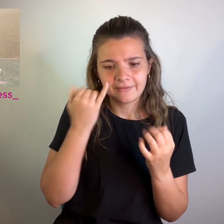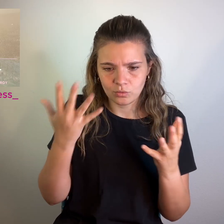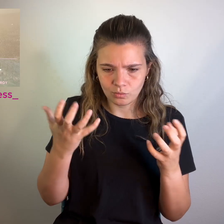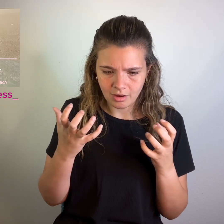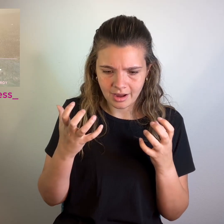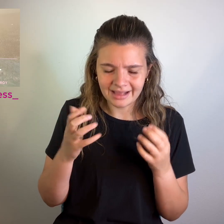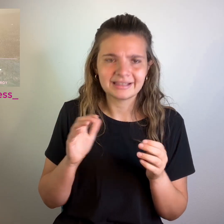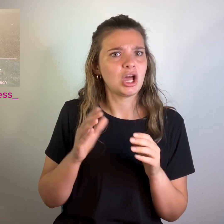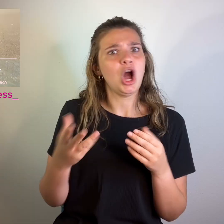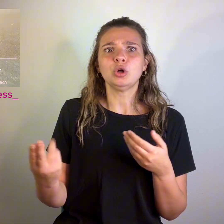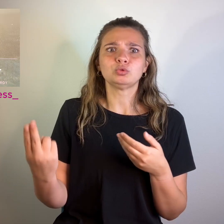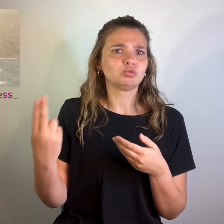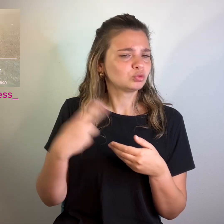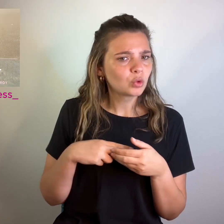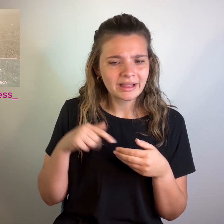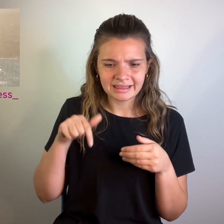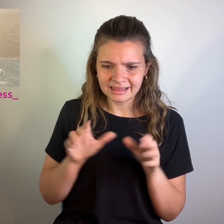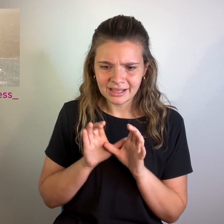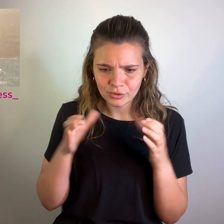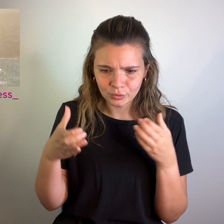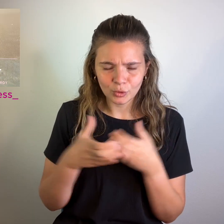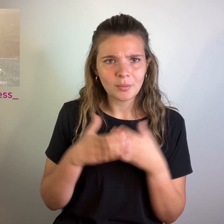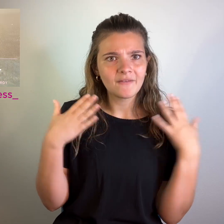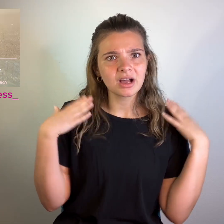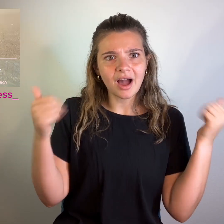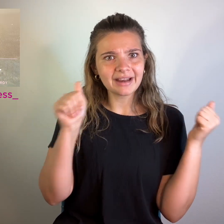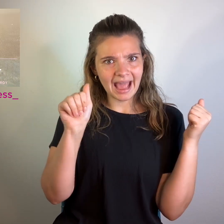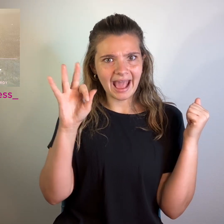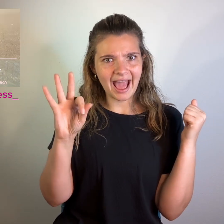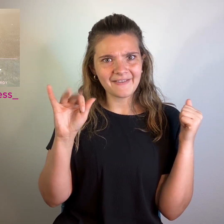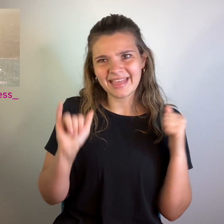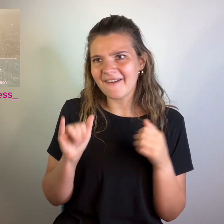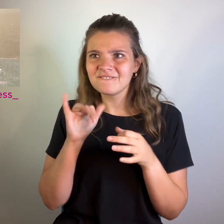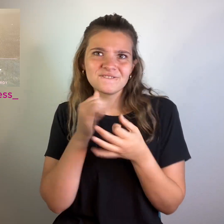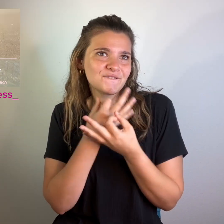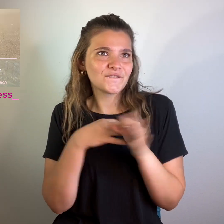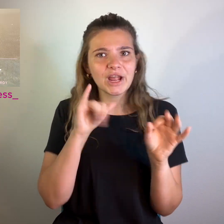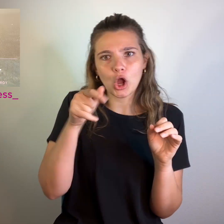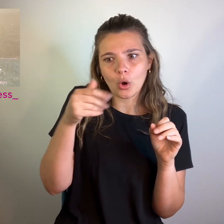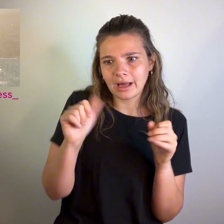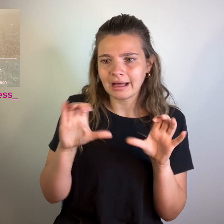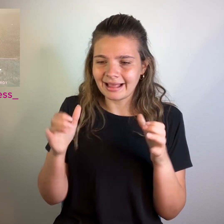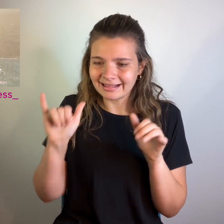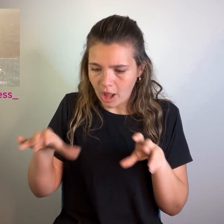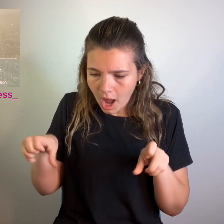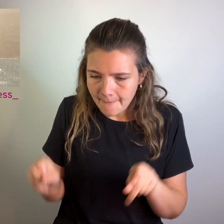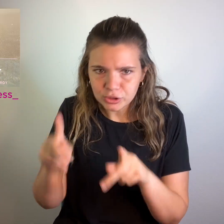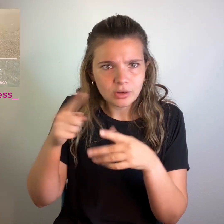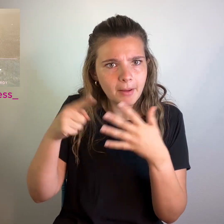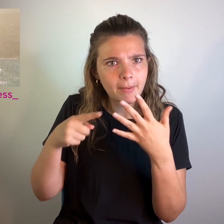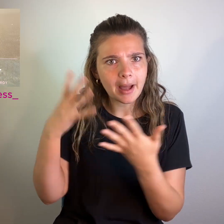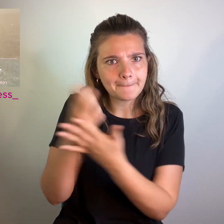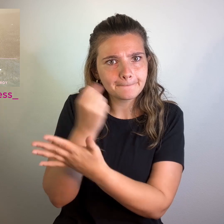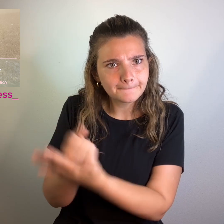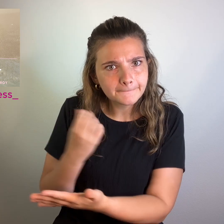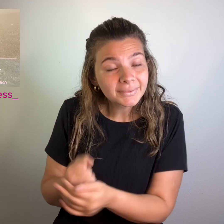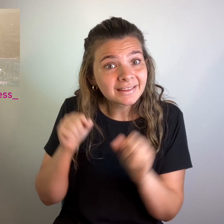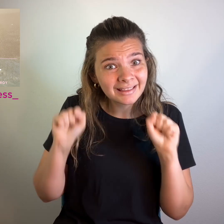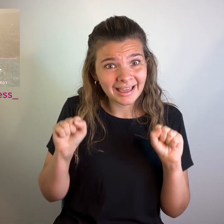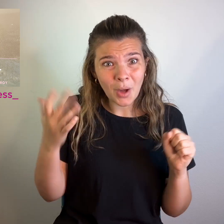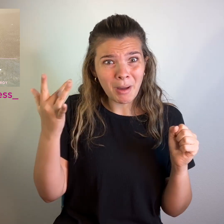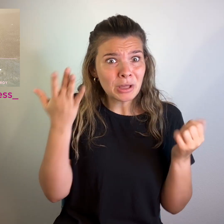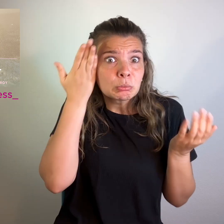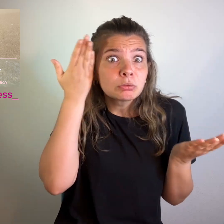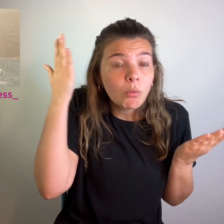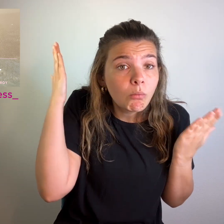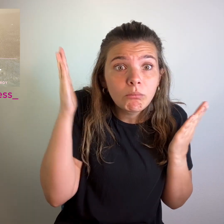I'm going to go to that free yoga class. Like, I'm going to say yes to that opportunity, because you truly never know, one, when you're going to meet